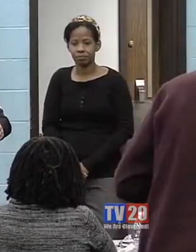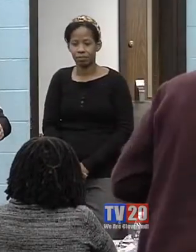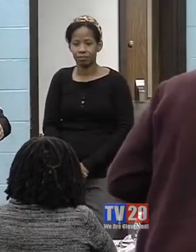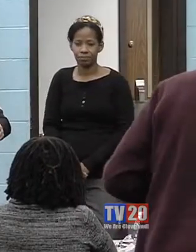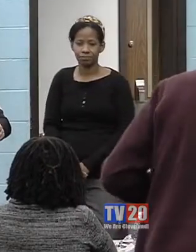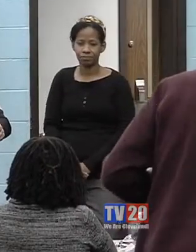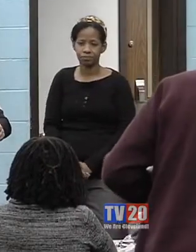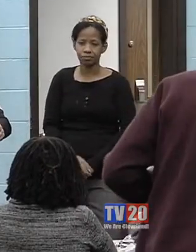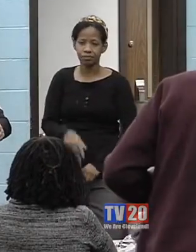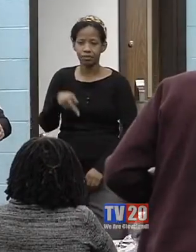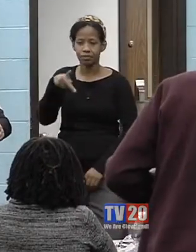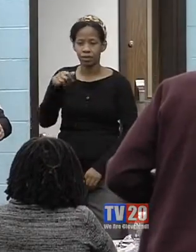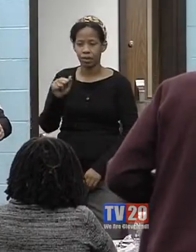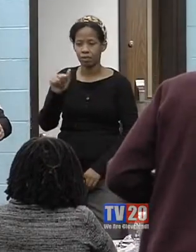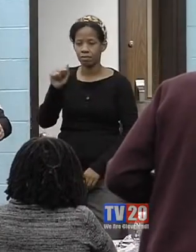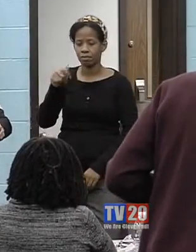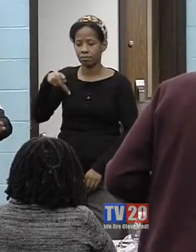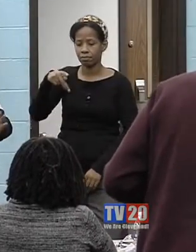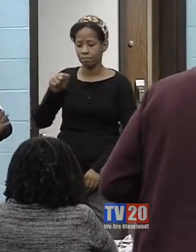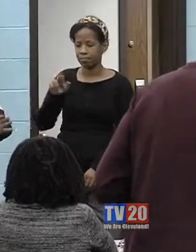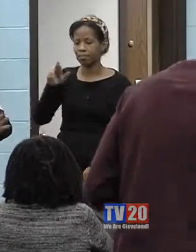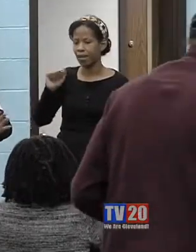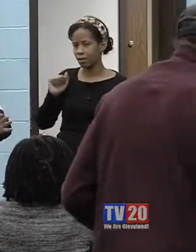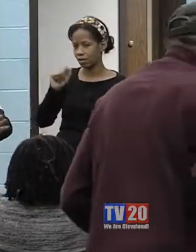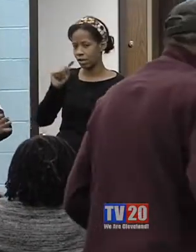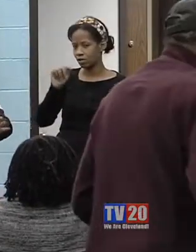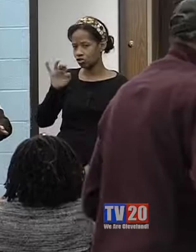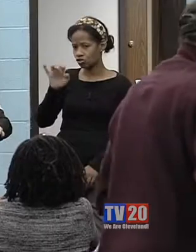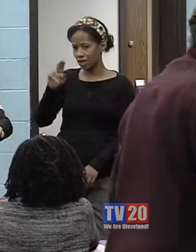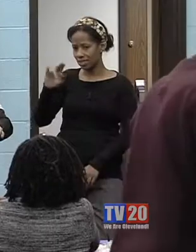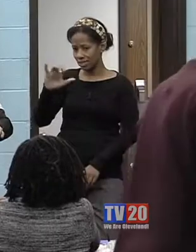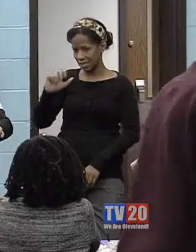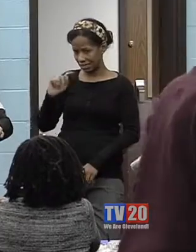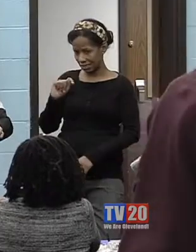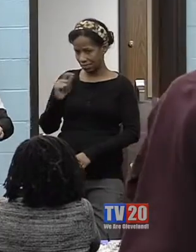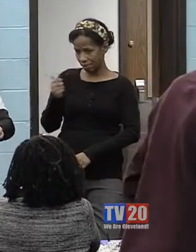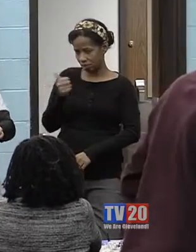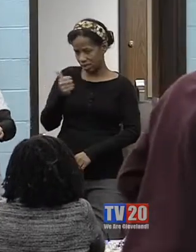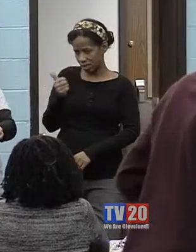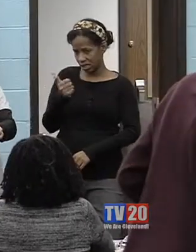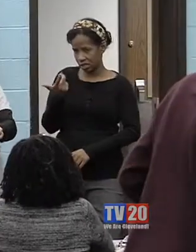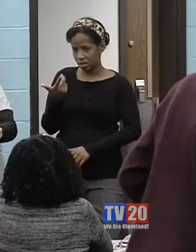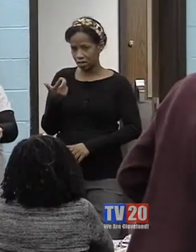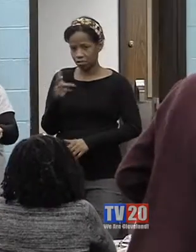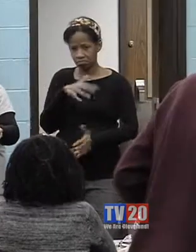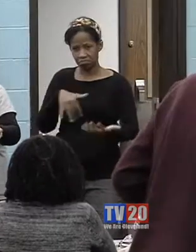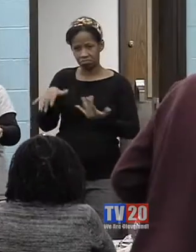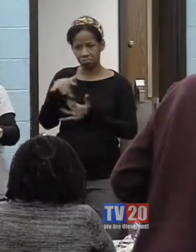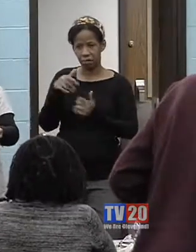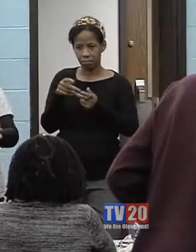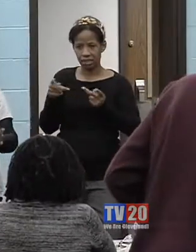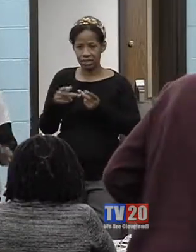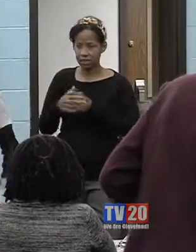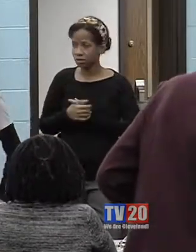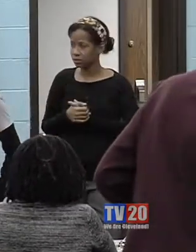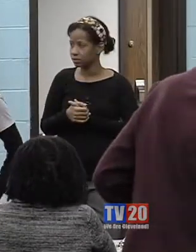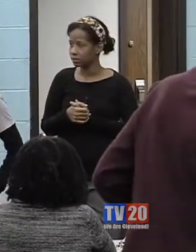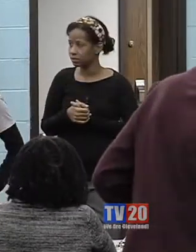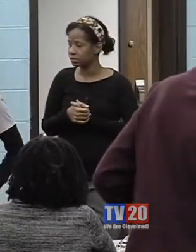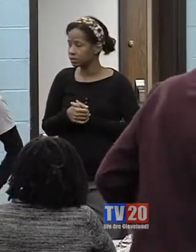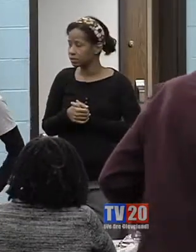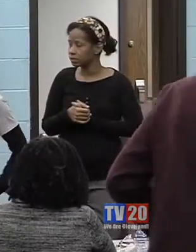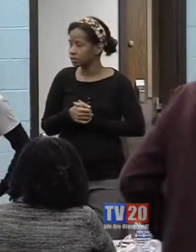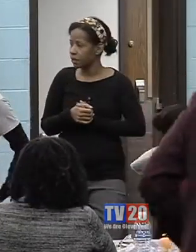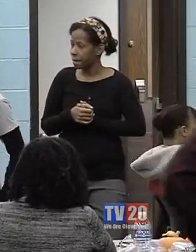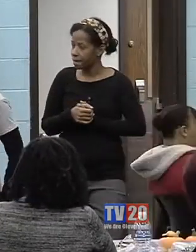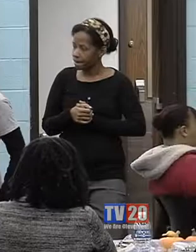RTA paratransit or other means of getting around. Back in